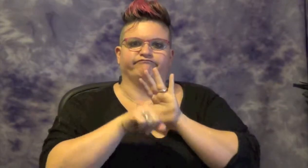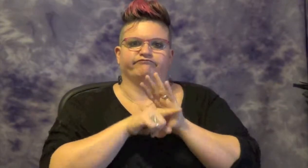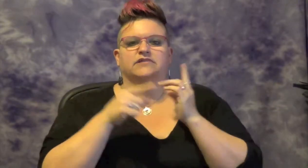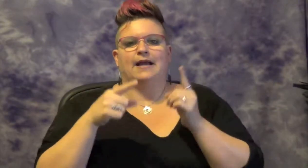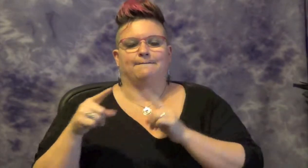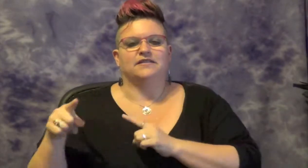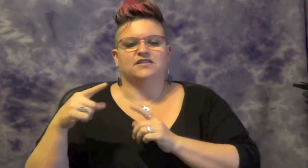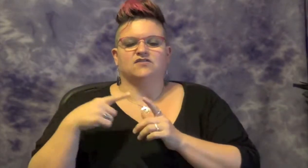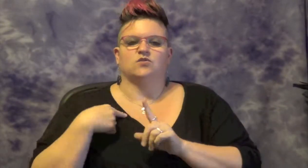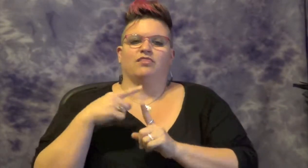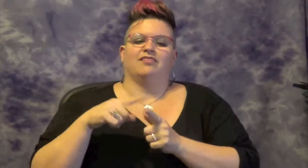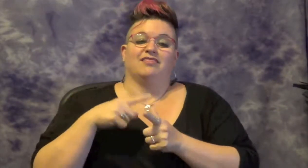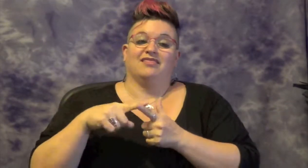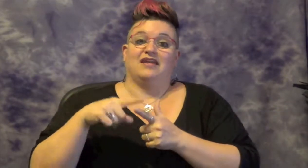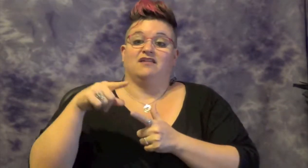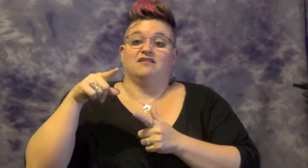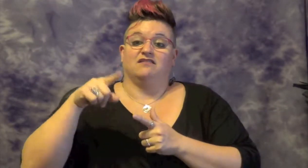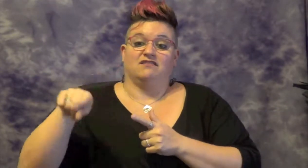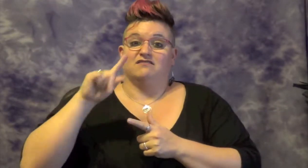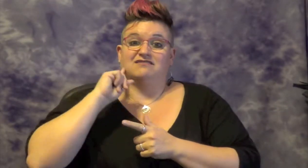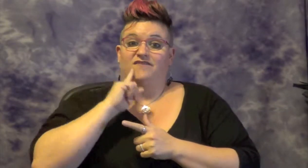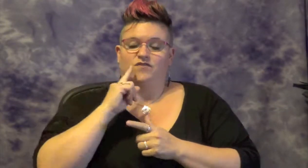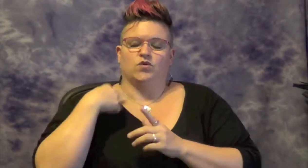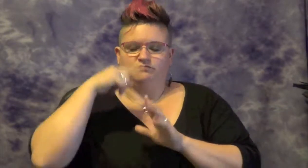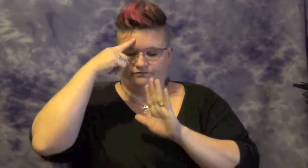sadly become very cynical.